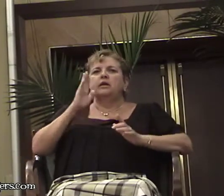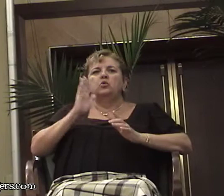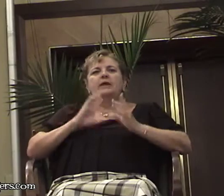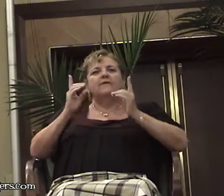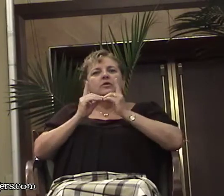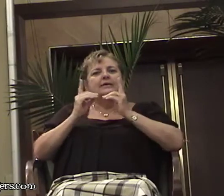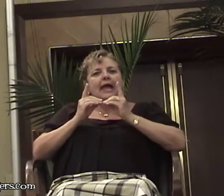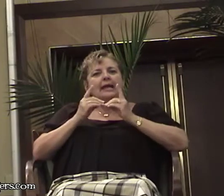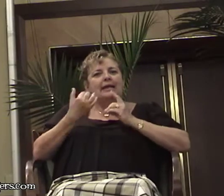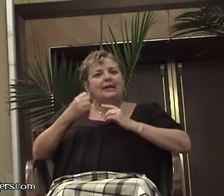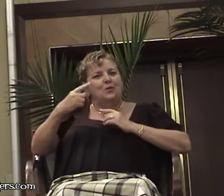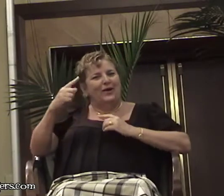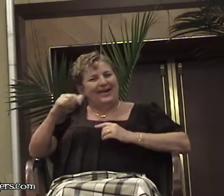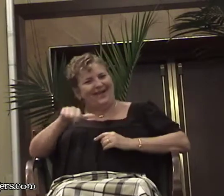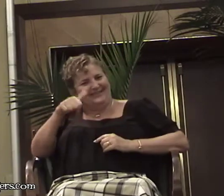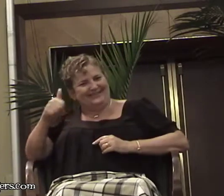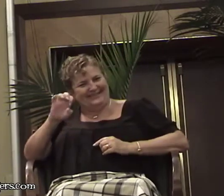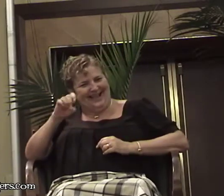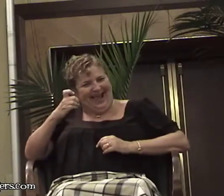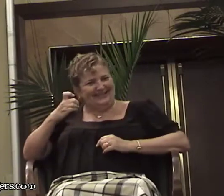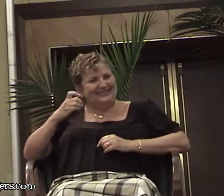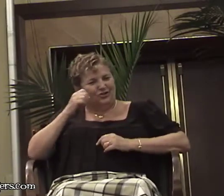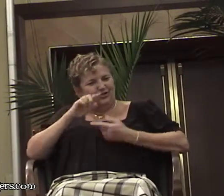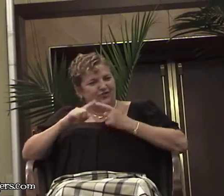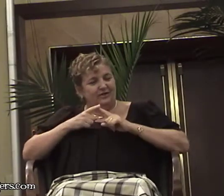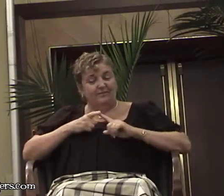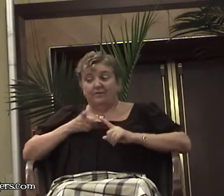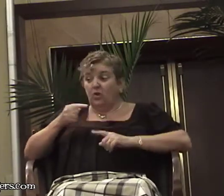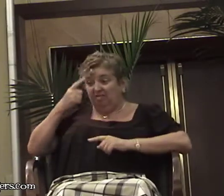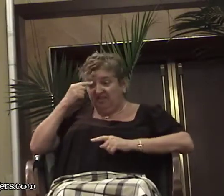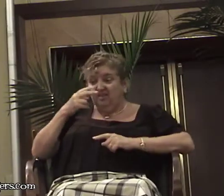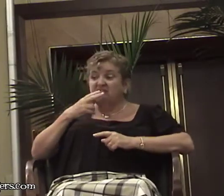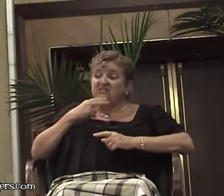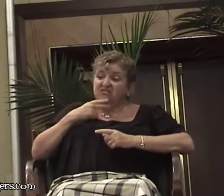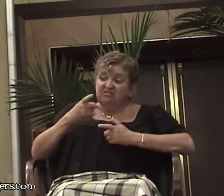You just don't do that. You say, you know what, I think you're cute, but you dated Frankie in the 3rd grade, I can't talk to you.